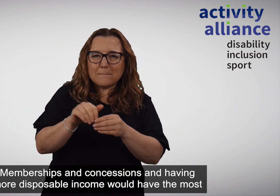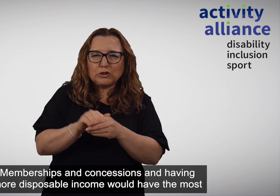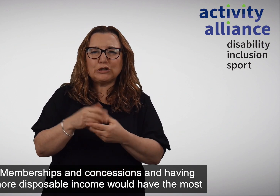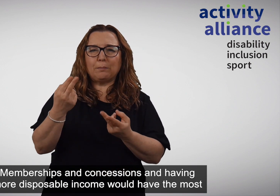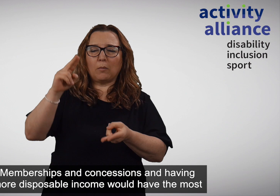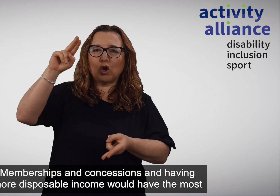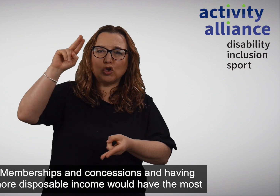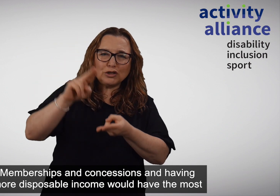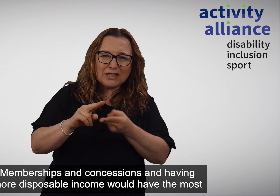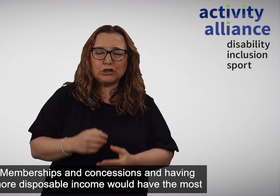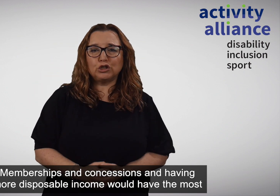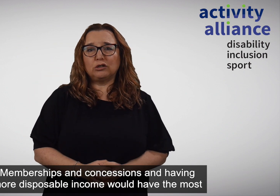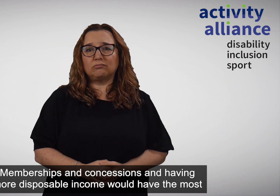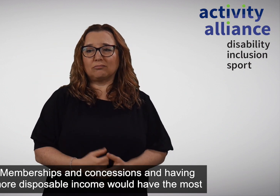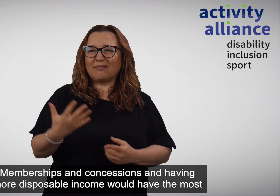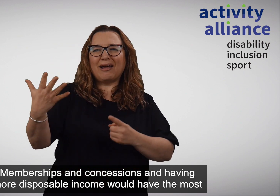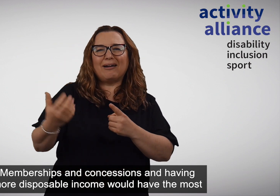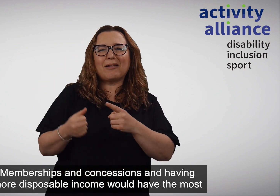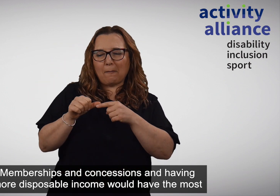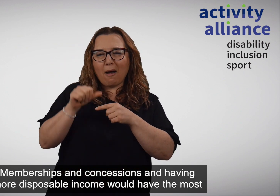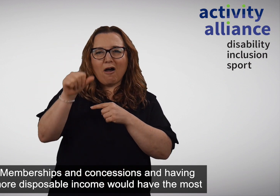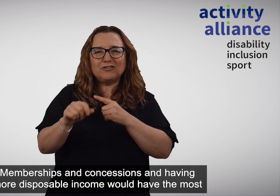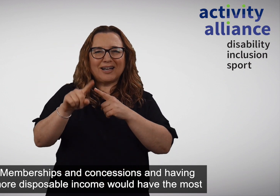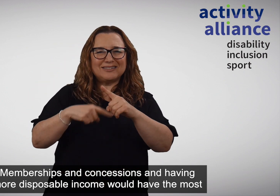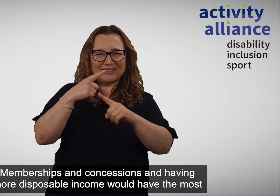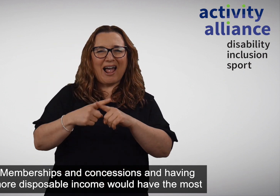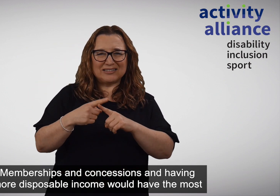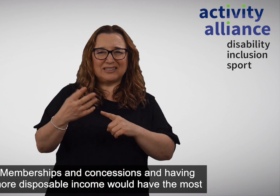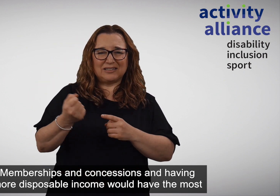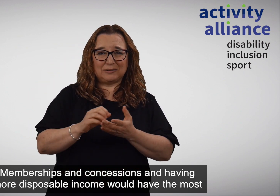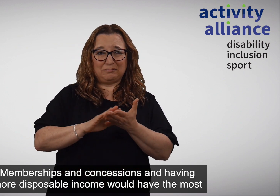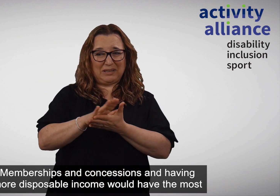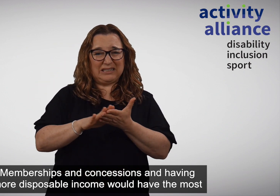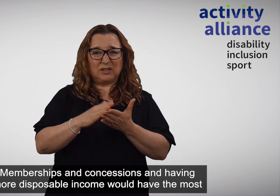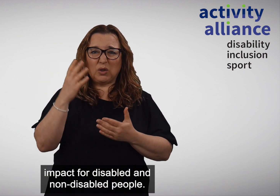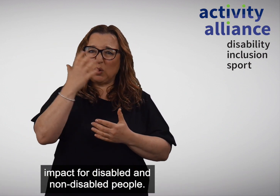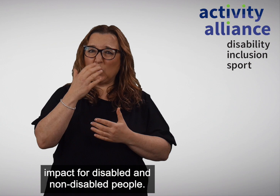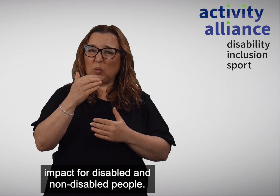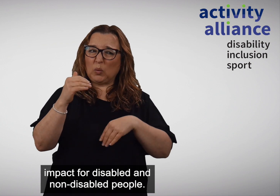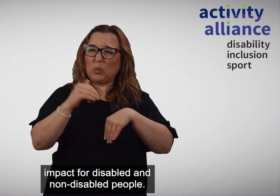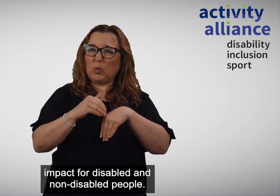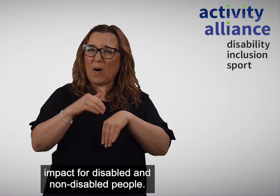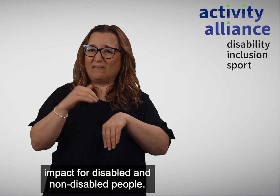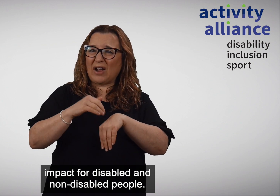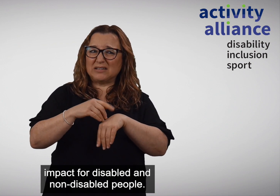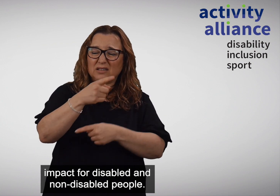Memberships and concessions and having more disposable income would have the most impact for disabled